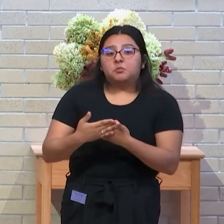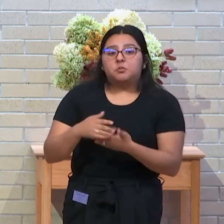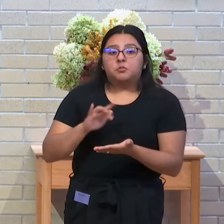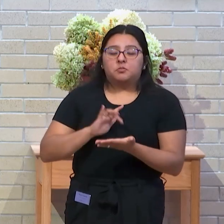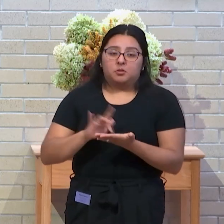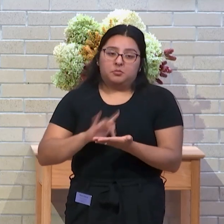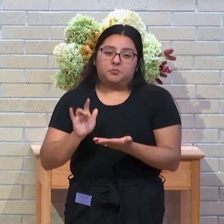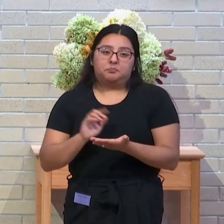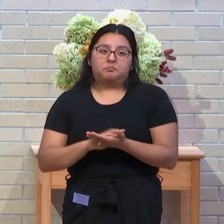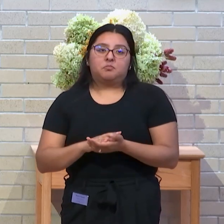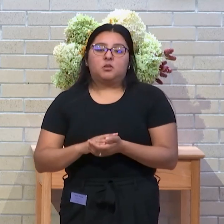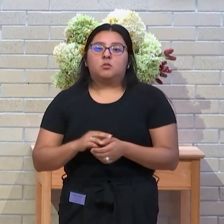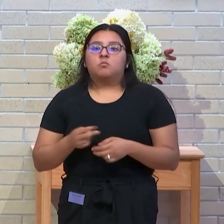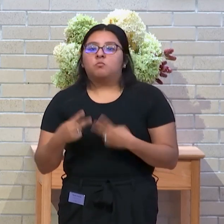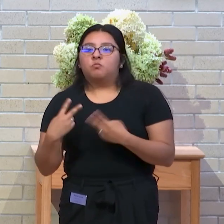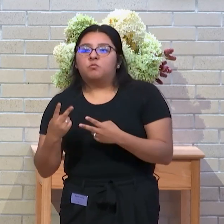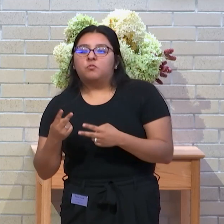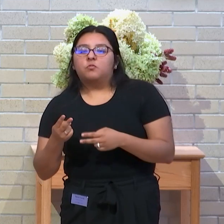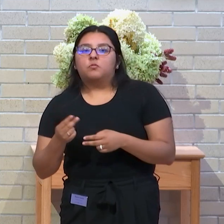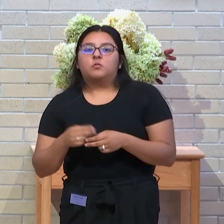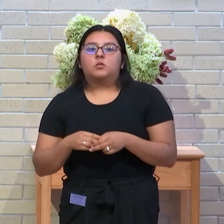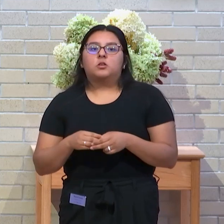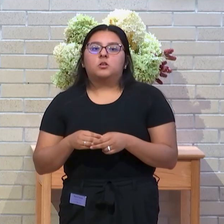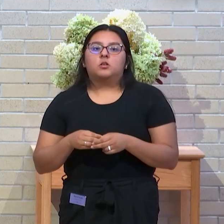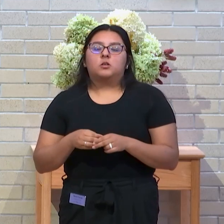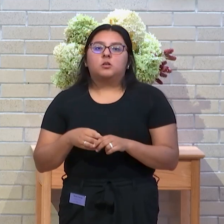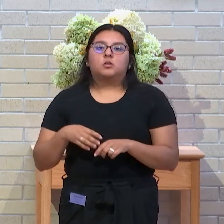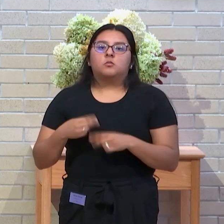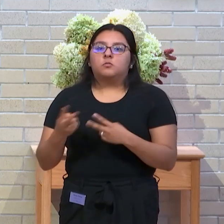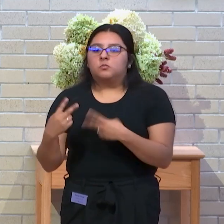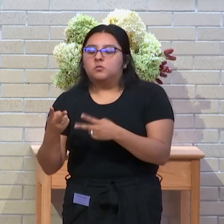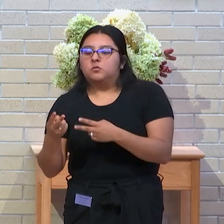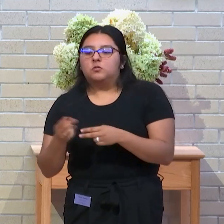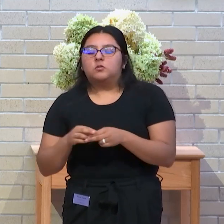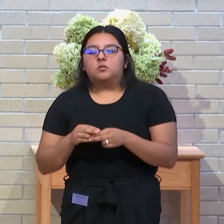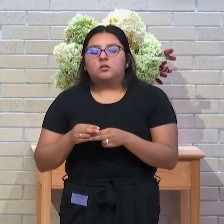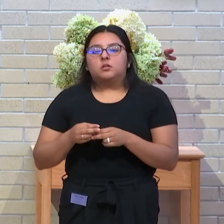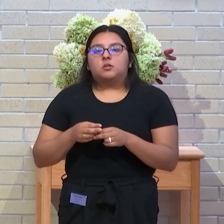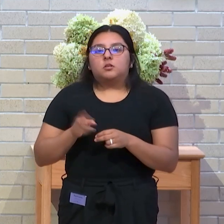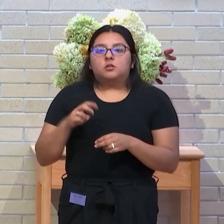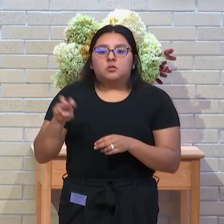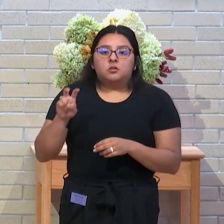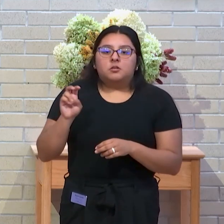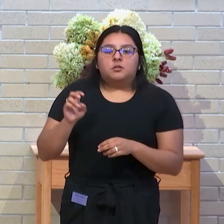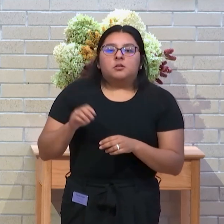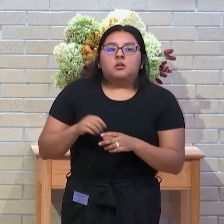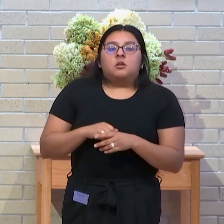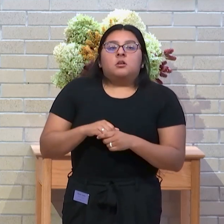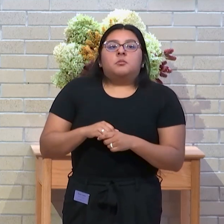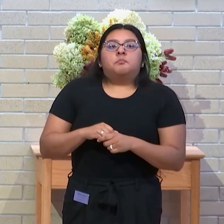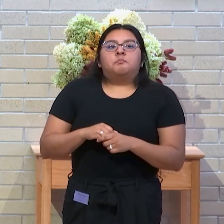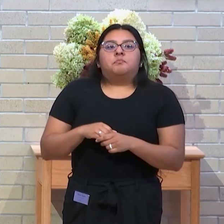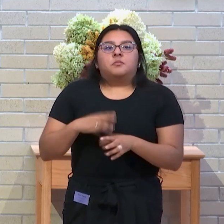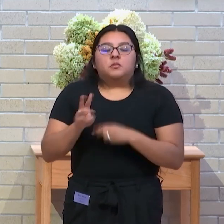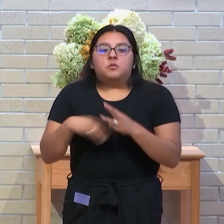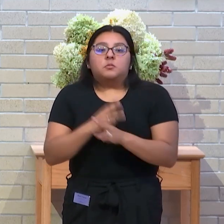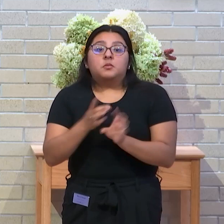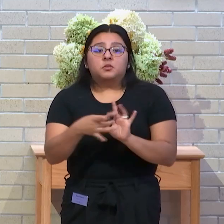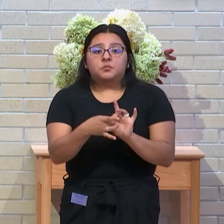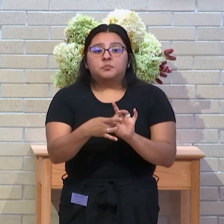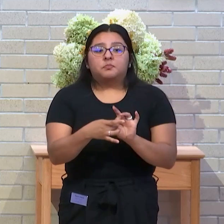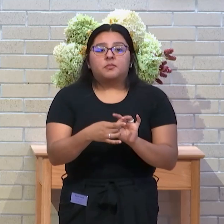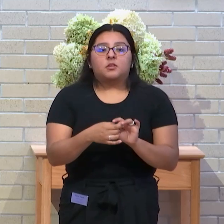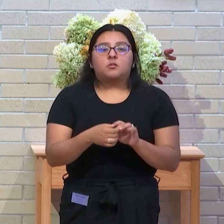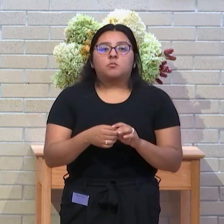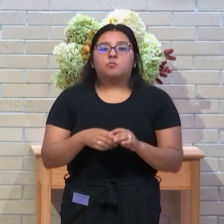tourist attractions. Going on SST helped me to make this distinction between what it means to be globally connected